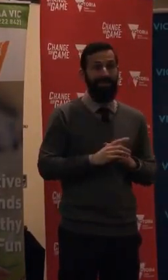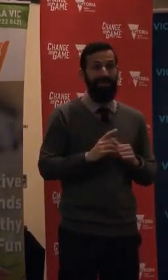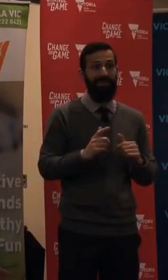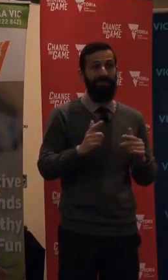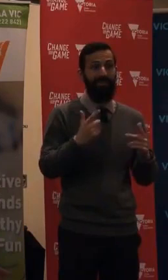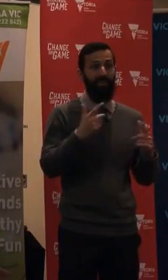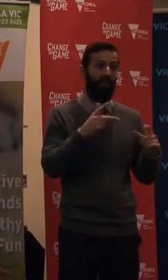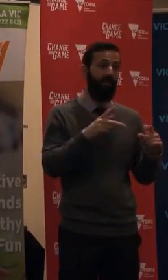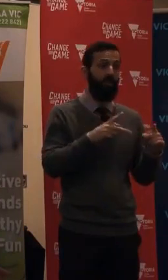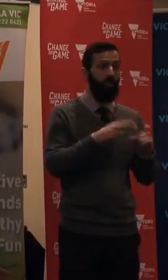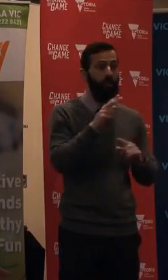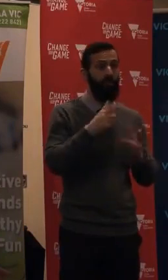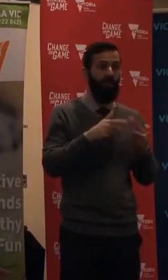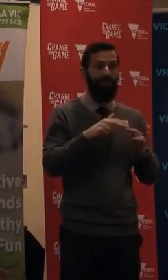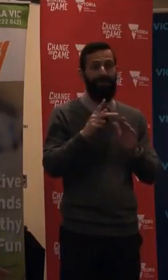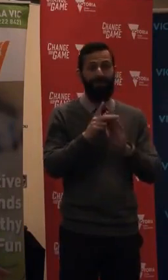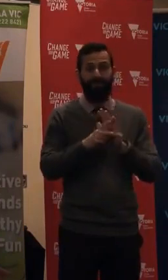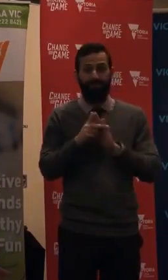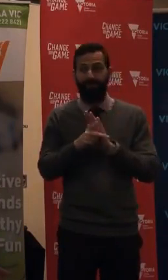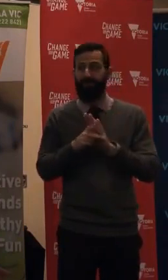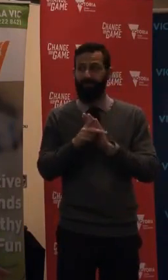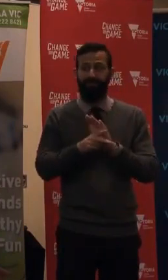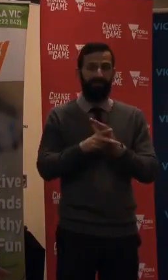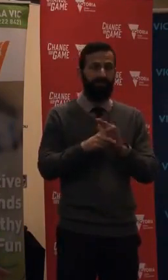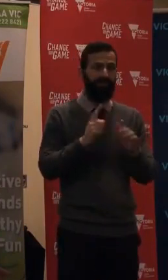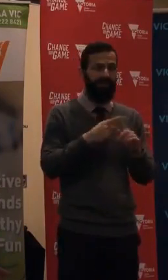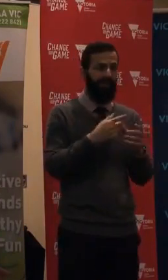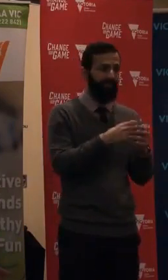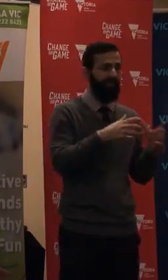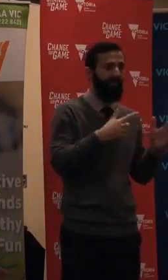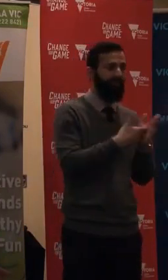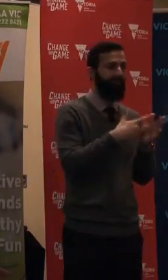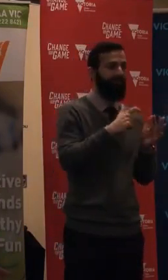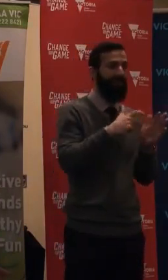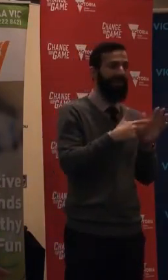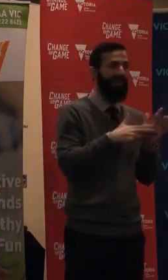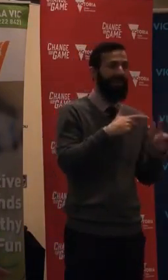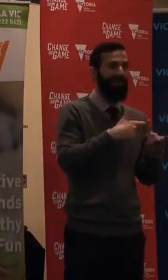at the launch of the video and the expansion of Reclink's